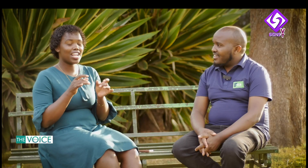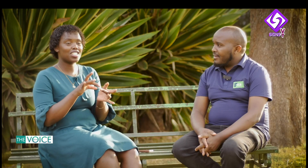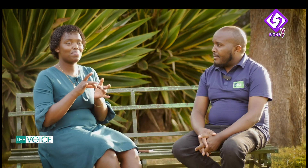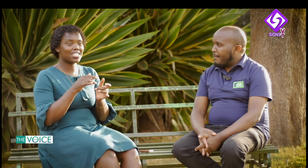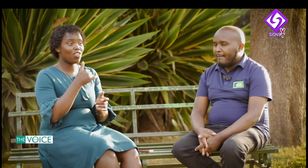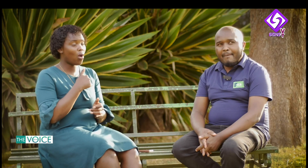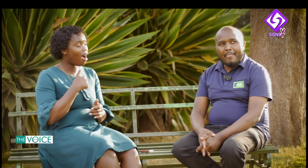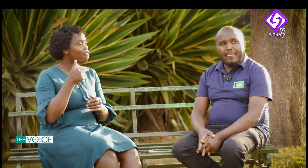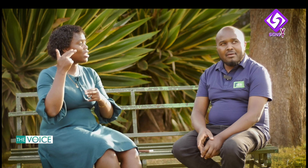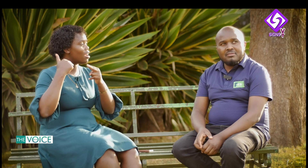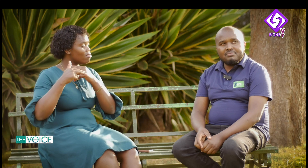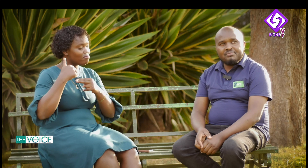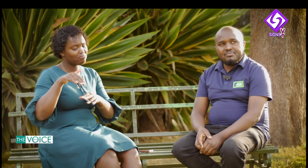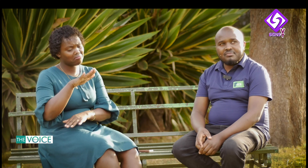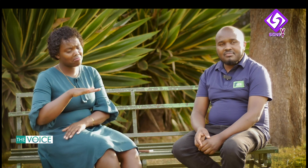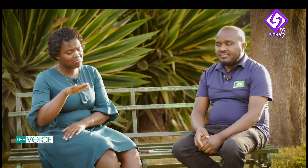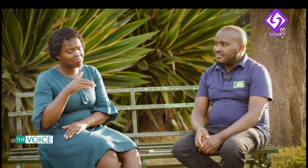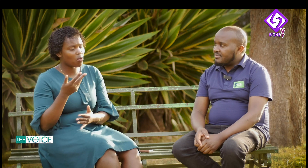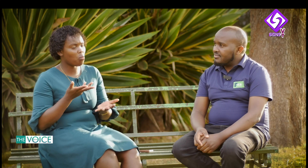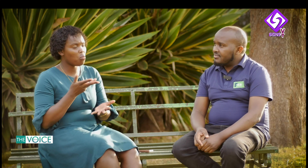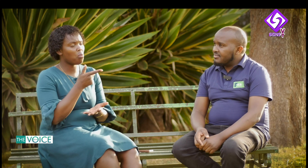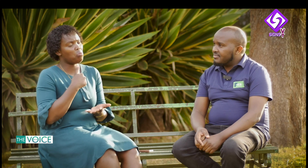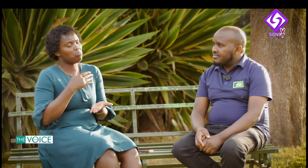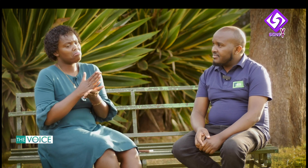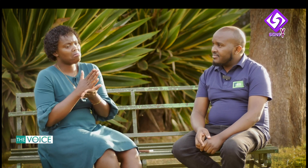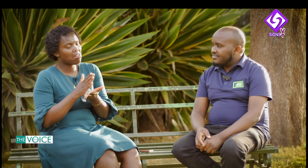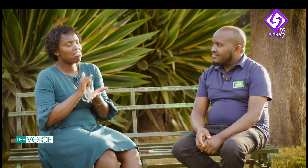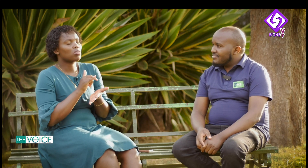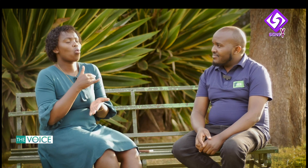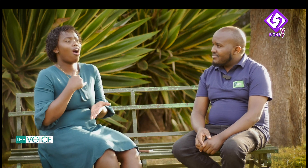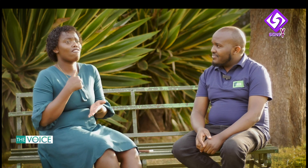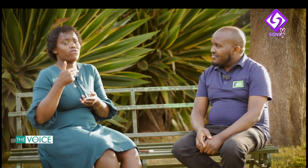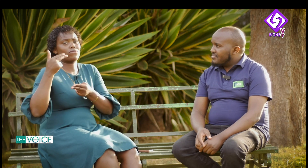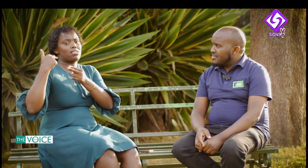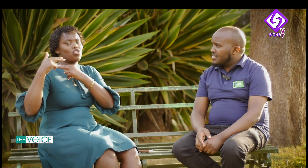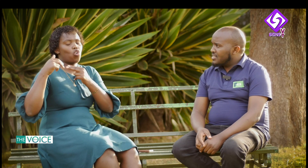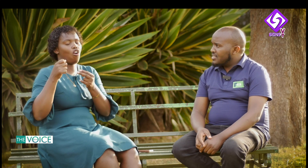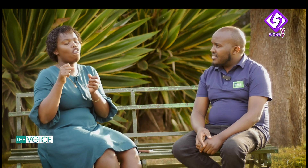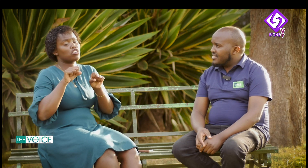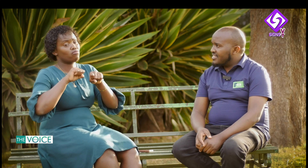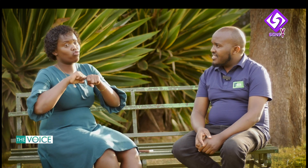That is very interesting. Since you've had a background in media,